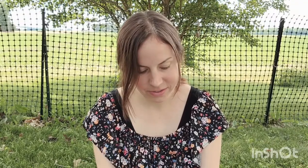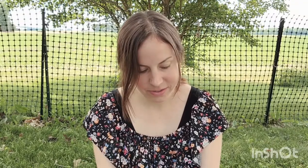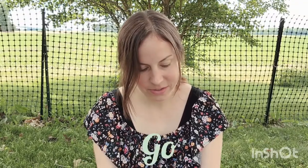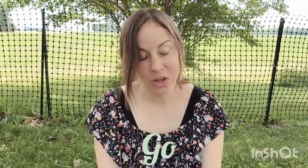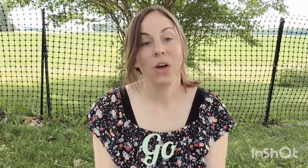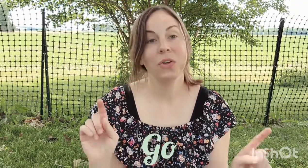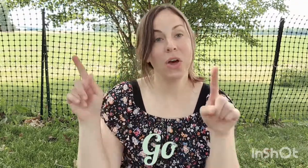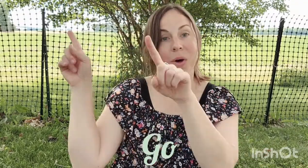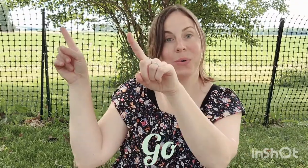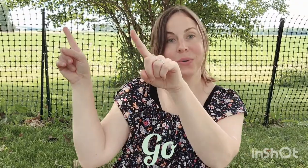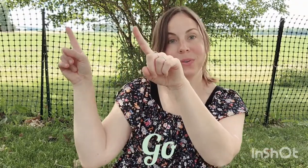Go.